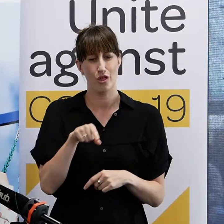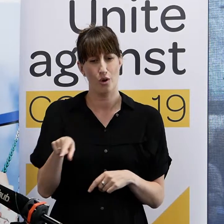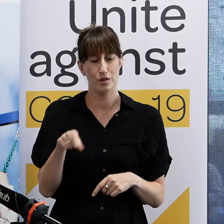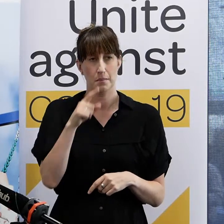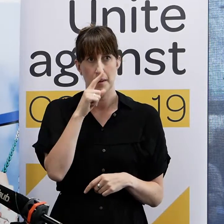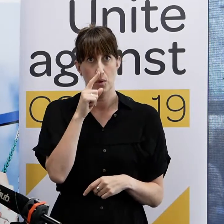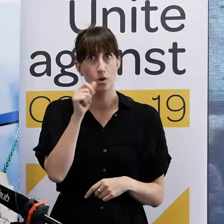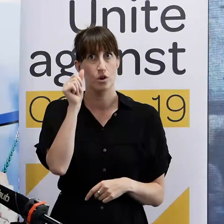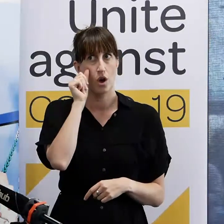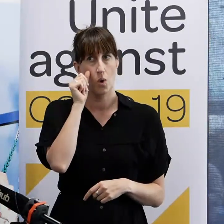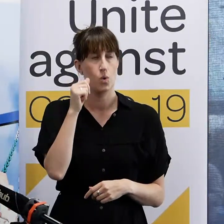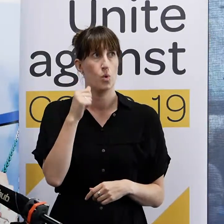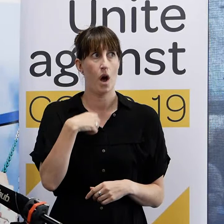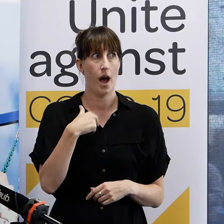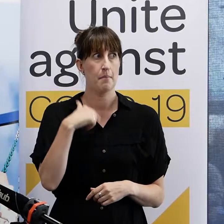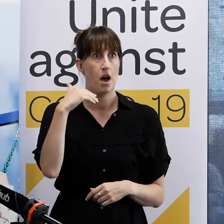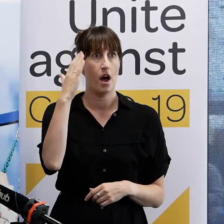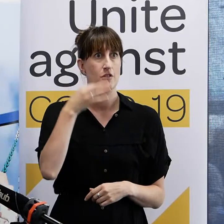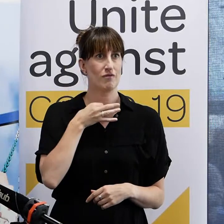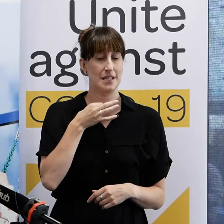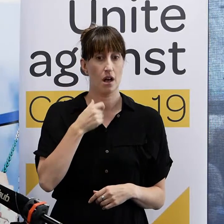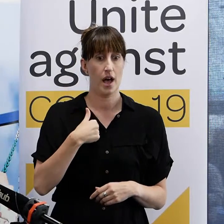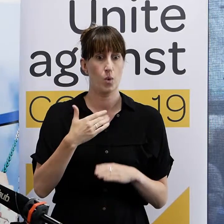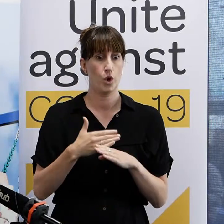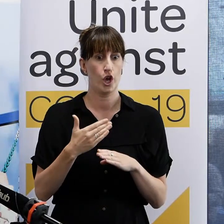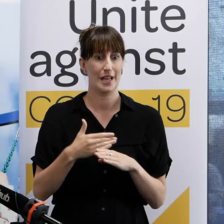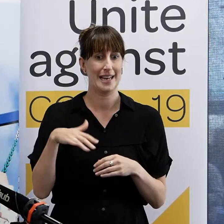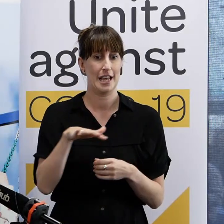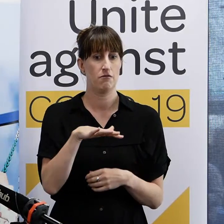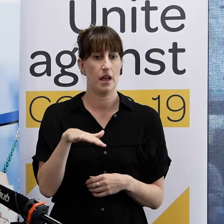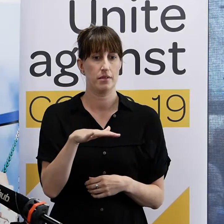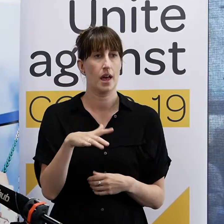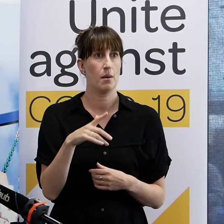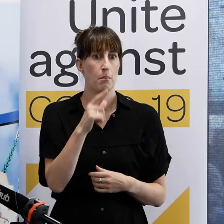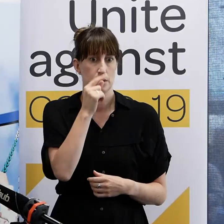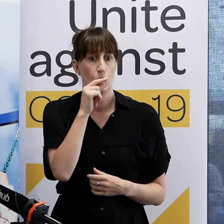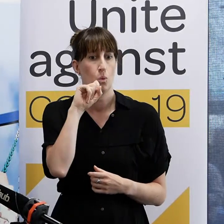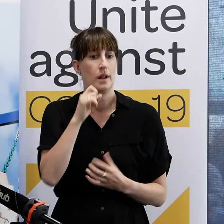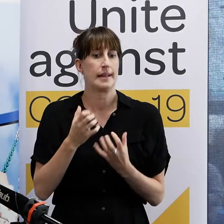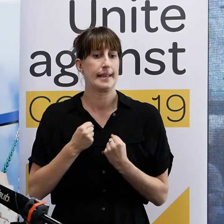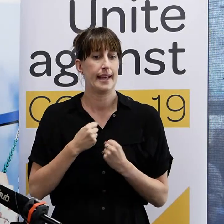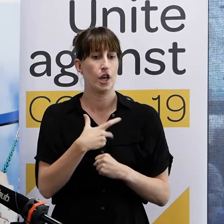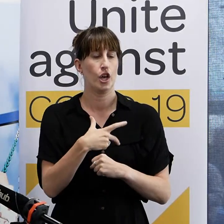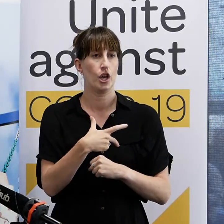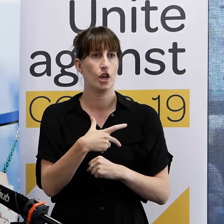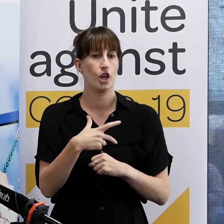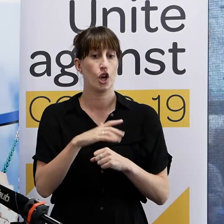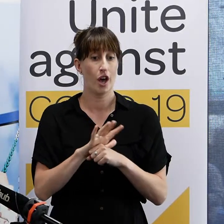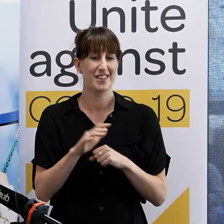COVID. Surely they're more accepting of their vaccine because they are very well aware of the risk.